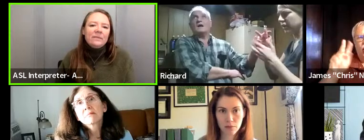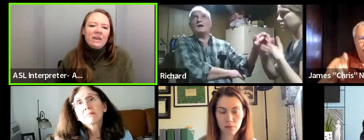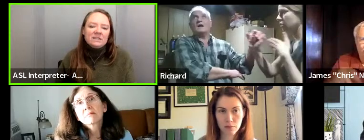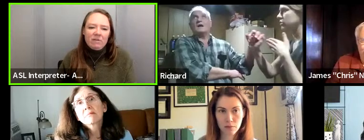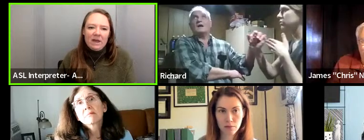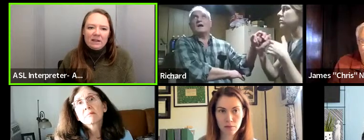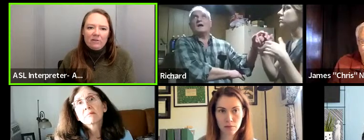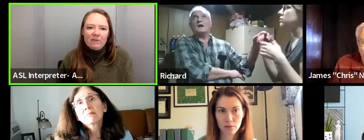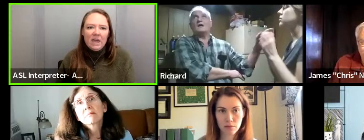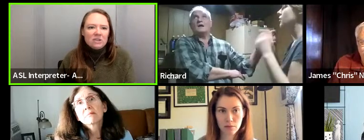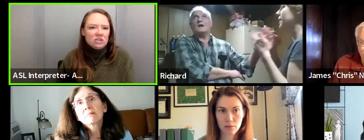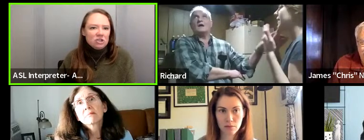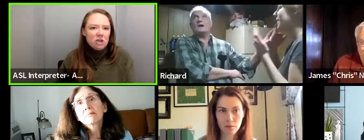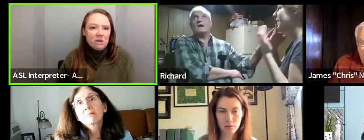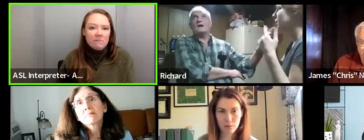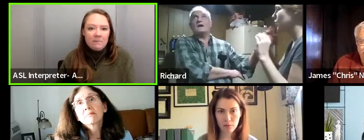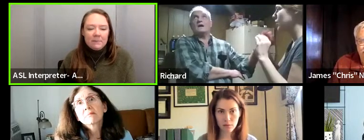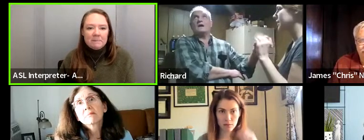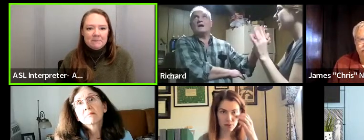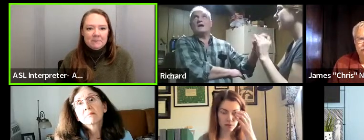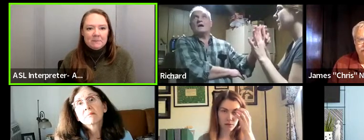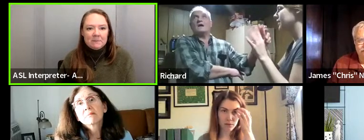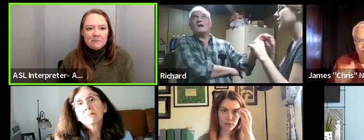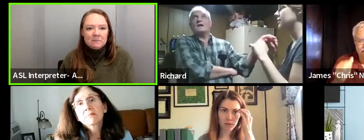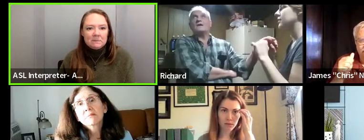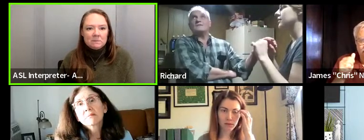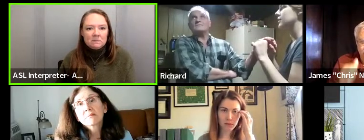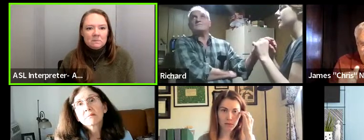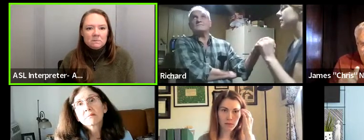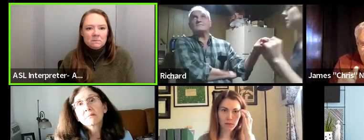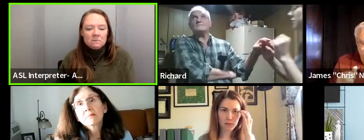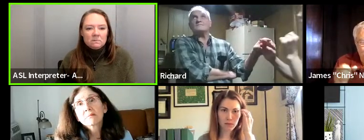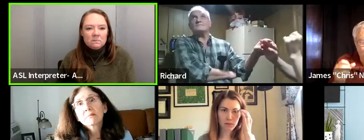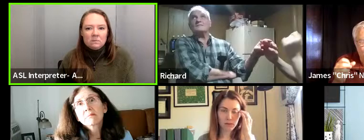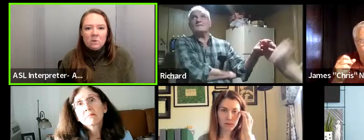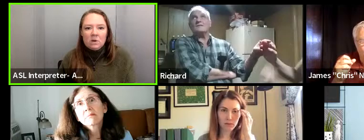Okay. Thanks for that clarification, John.